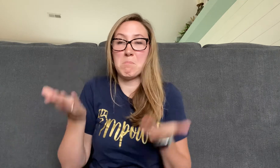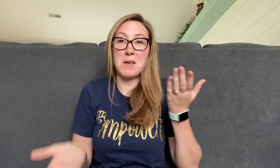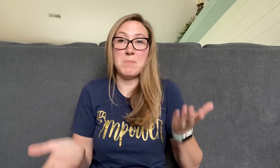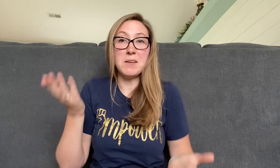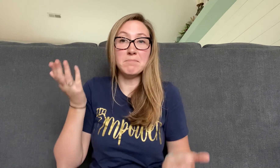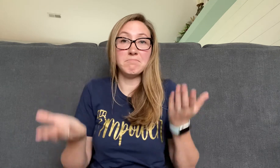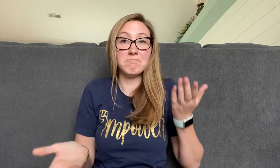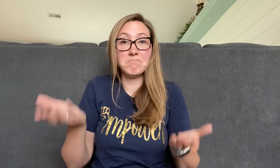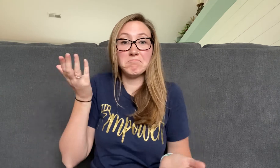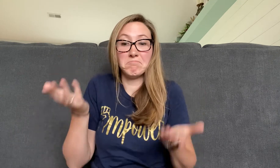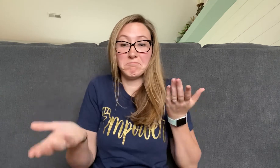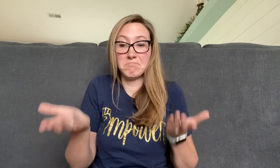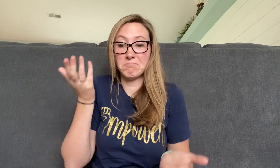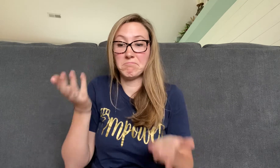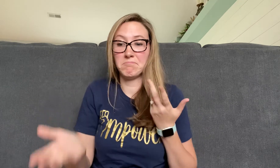maybe,